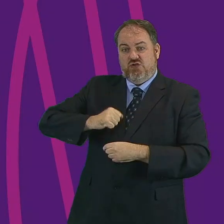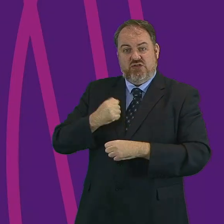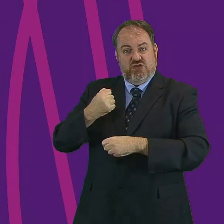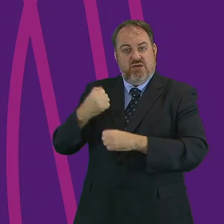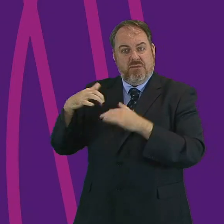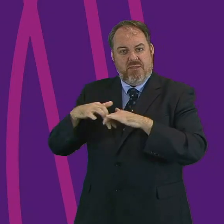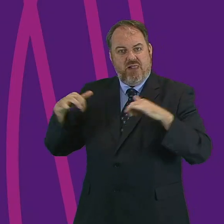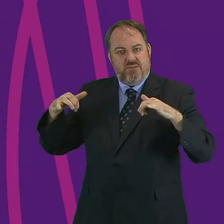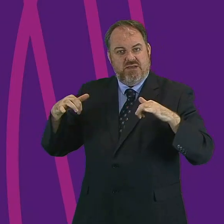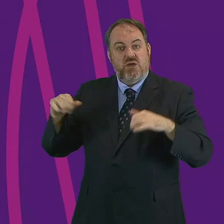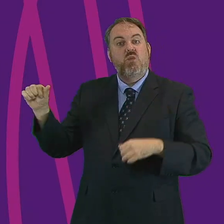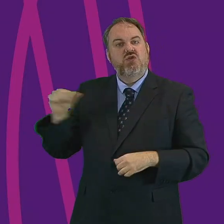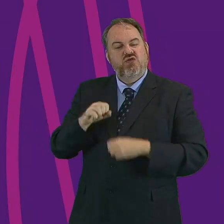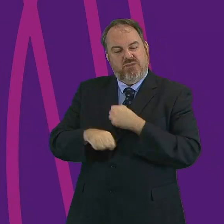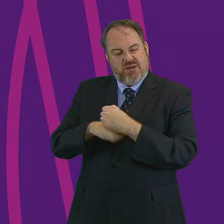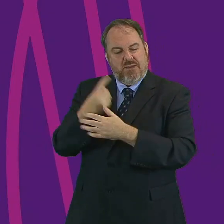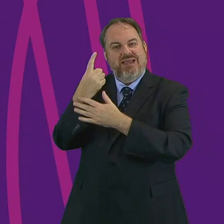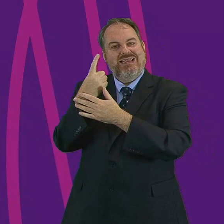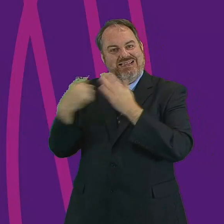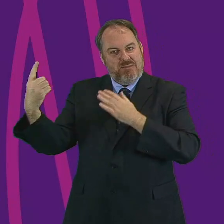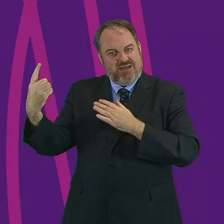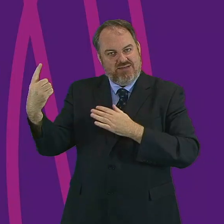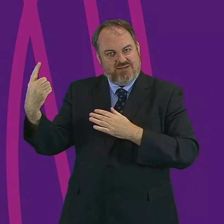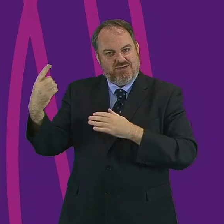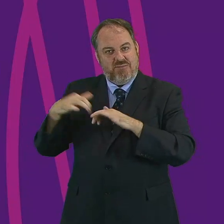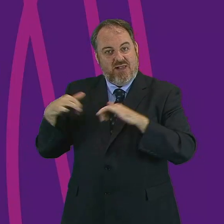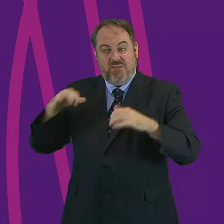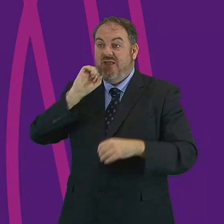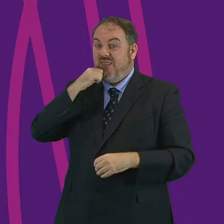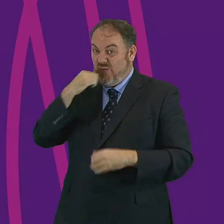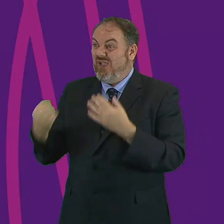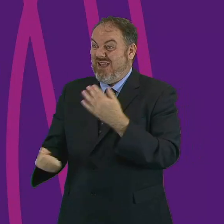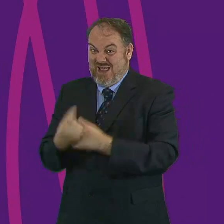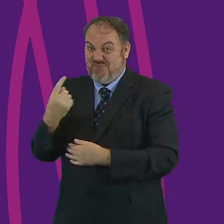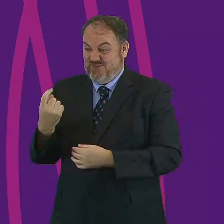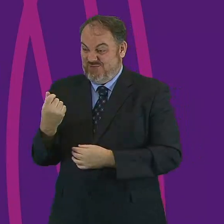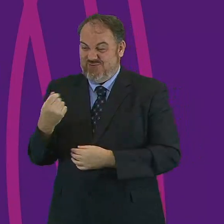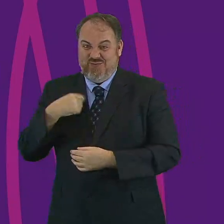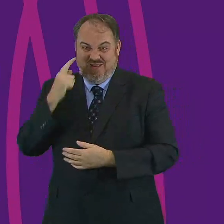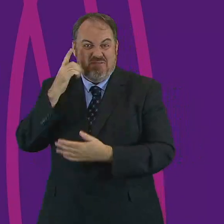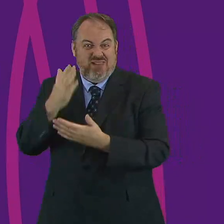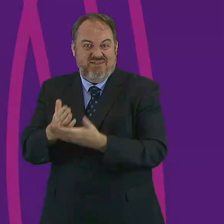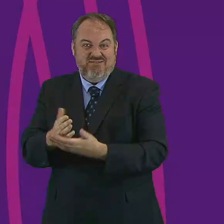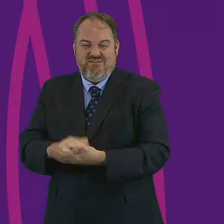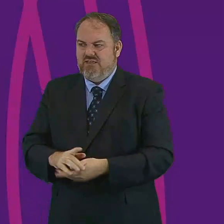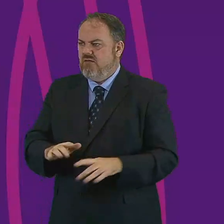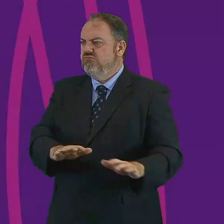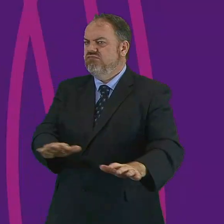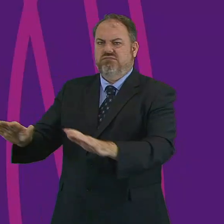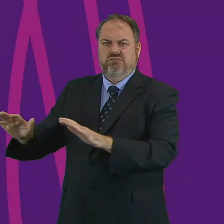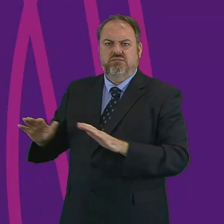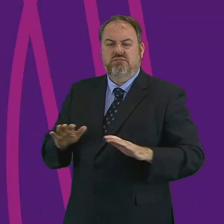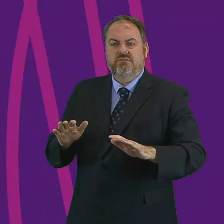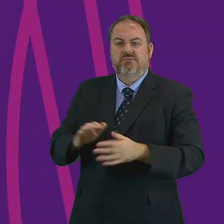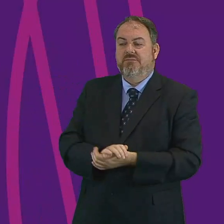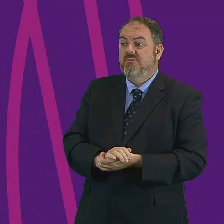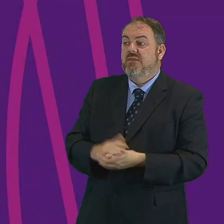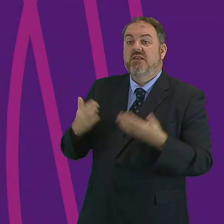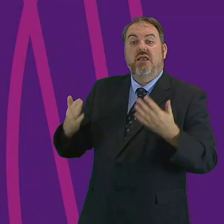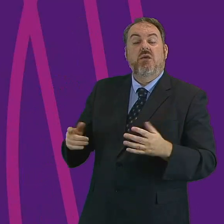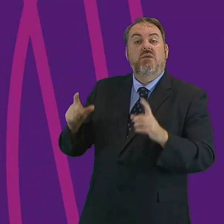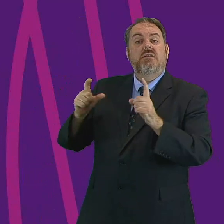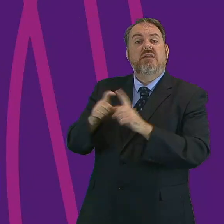that Boris Johnson decides to do. Secondly, it is a power grab on the powers of this Parliament. And yes, it gives the